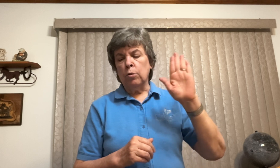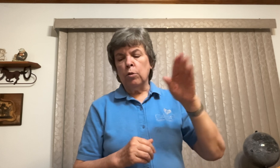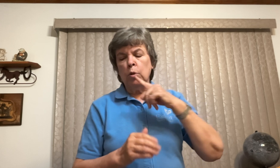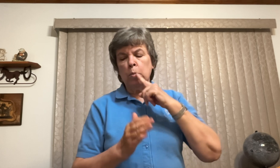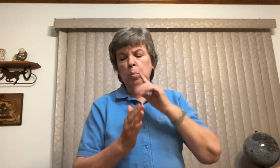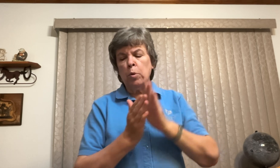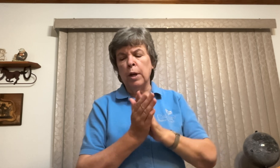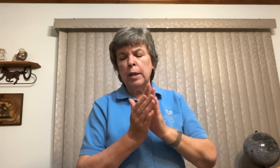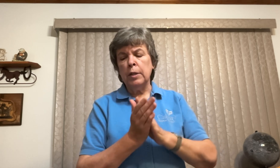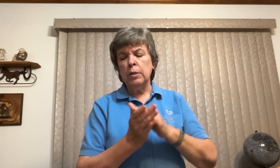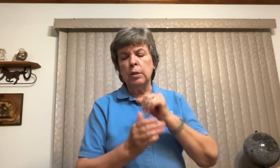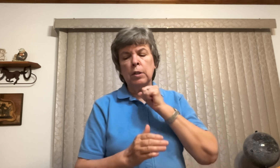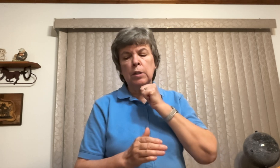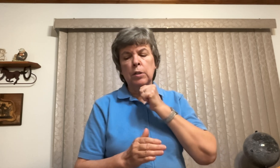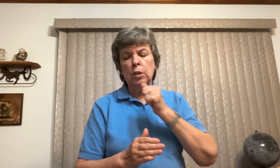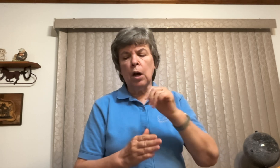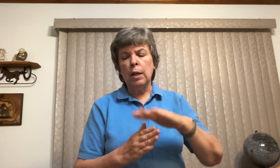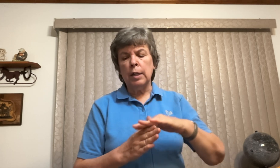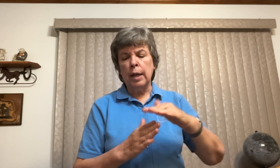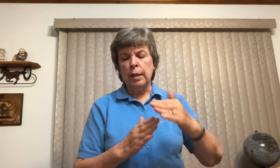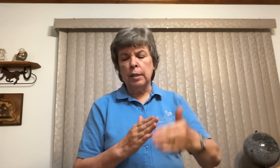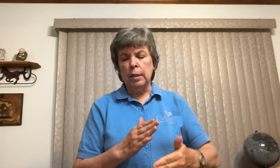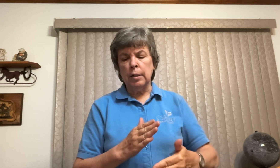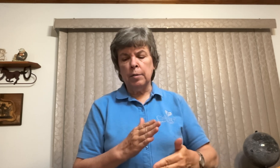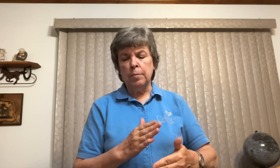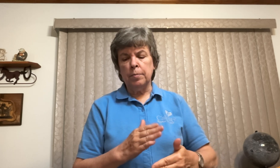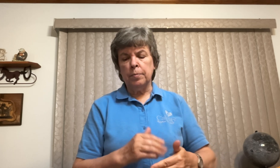your praise not ending.